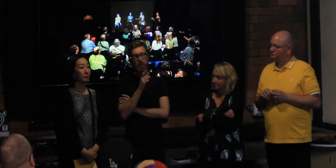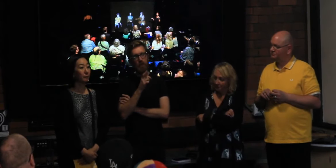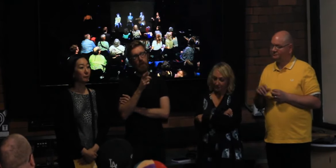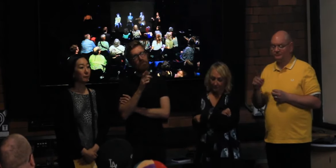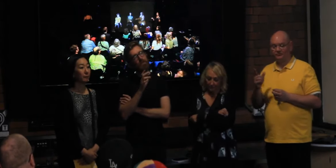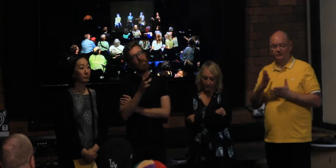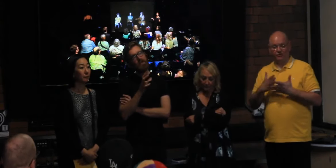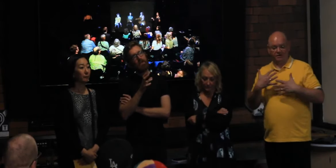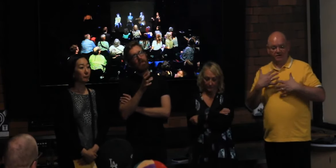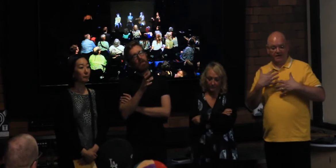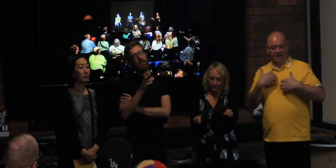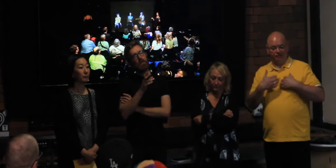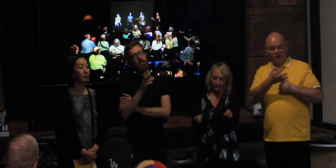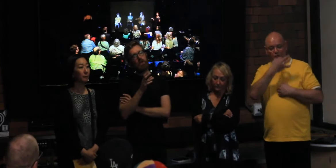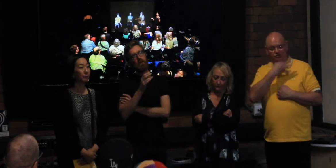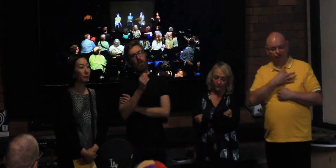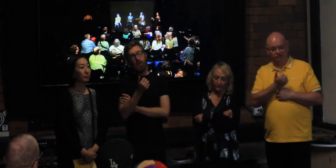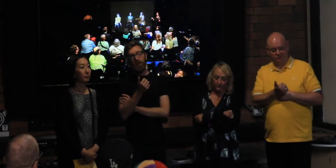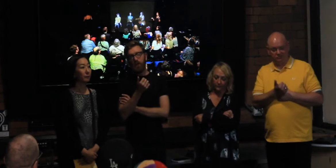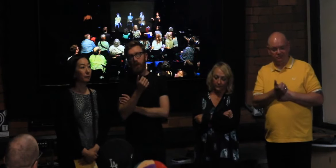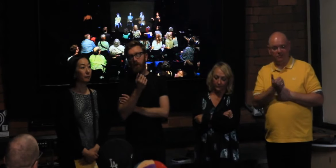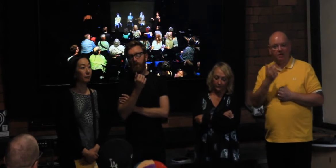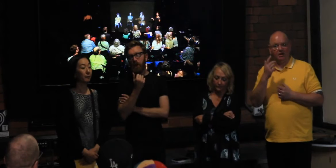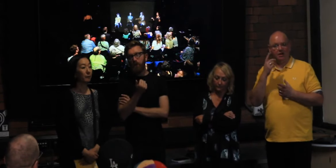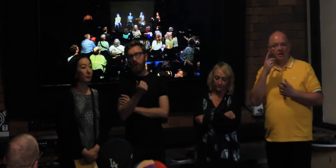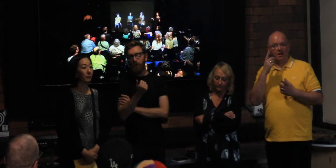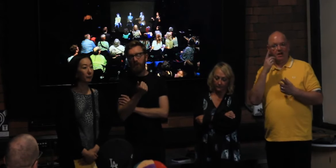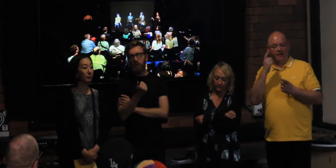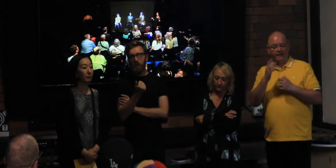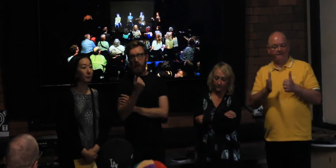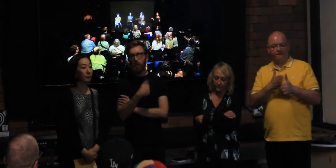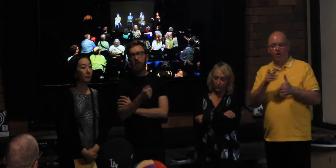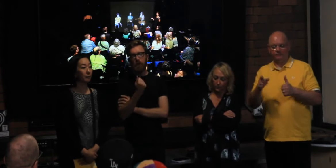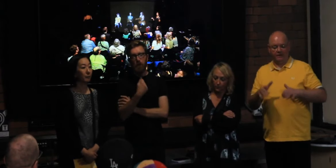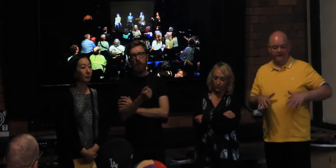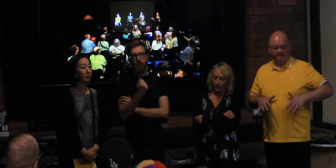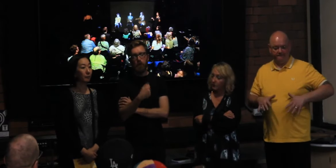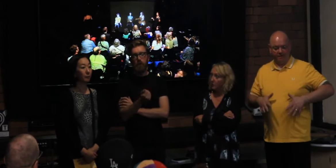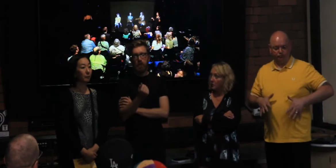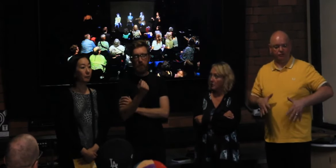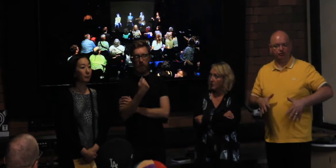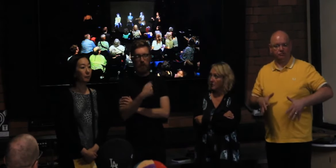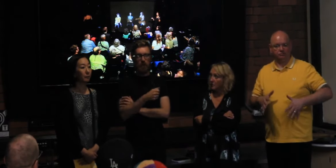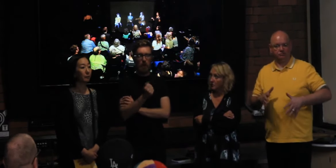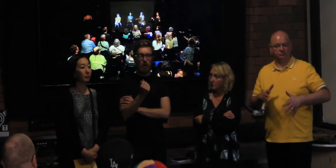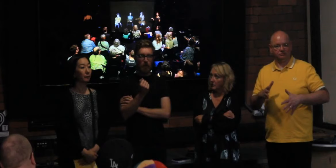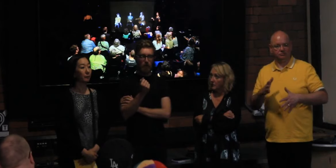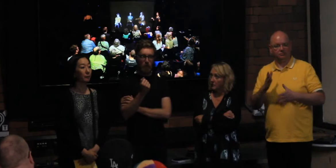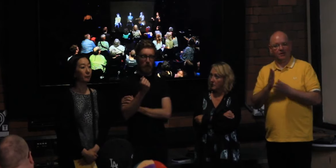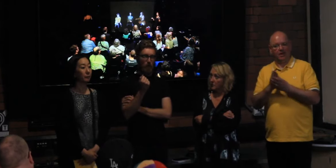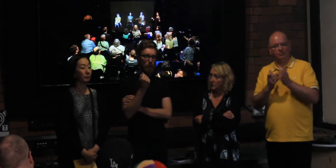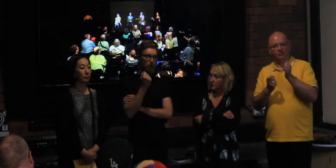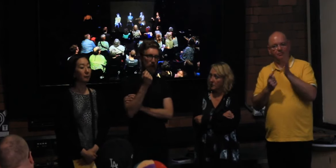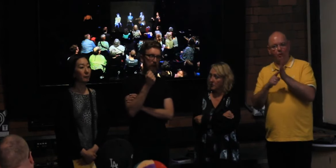question. So I think the first thing to say is that the vibration is absolutely sewn into this as an experience.